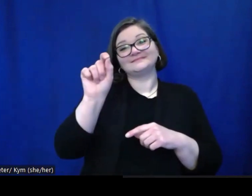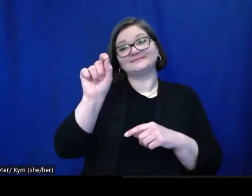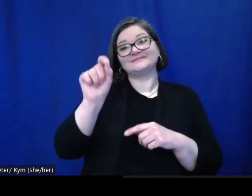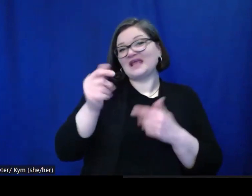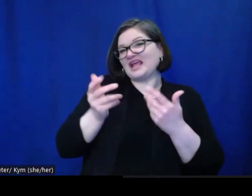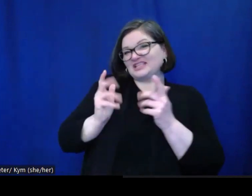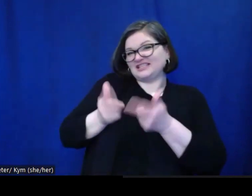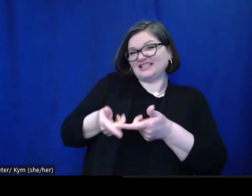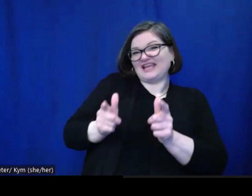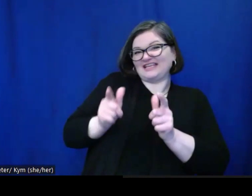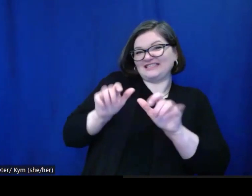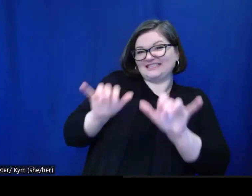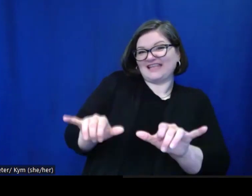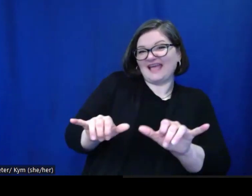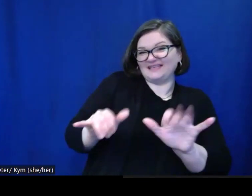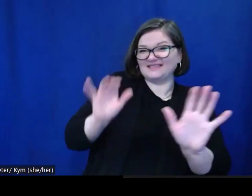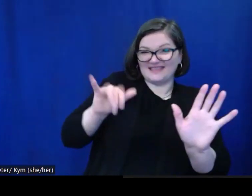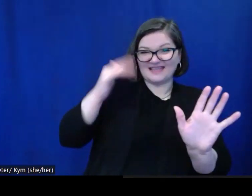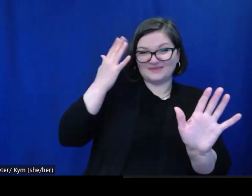stay. So yeah.